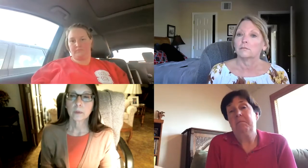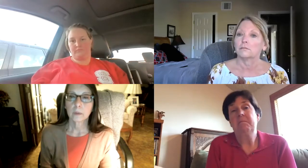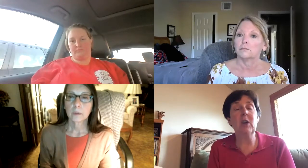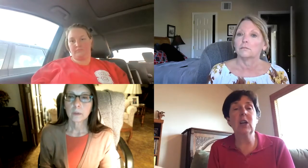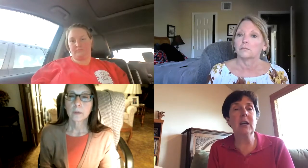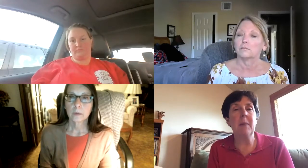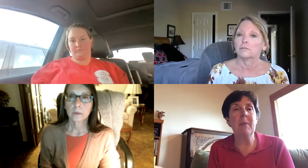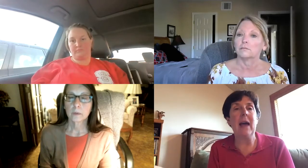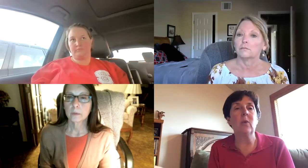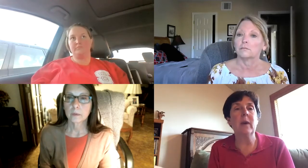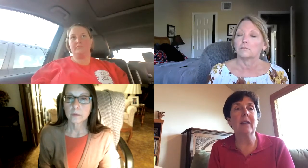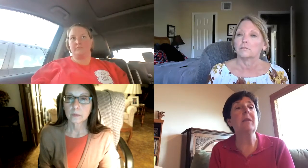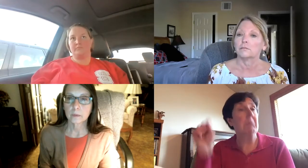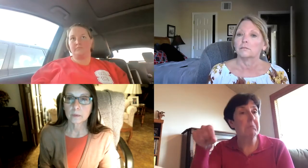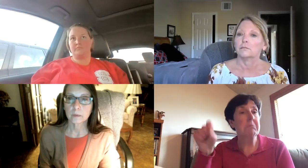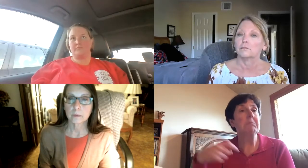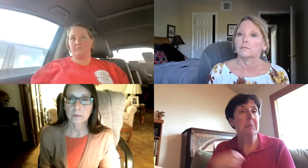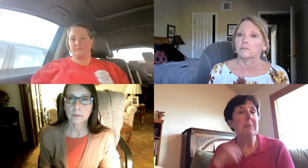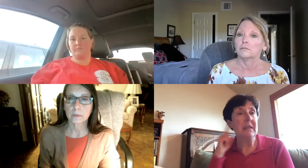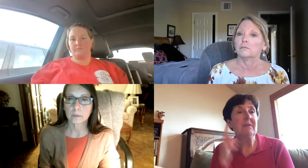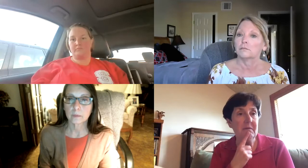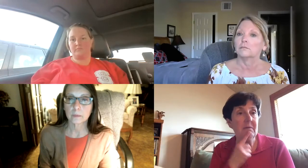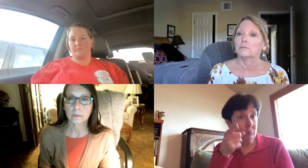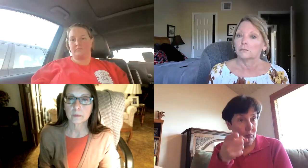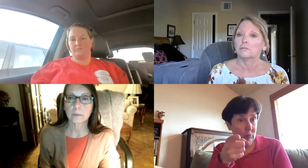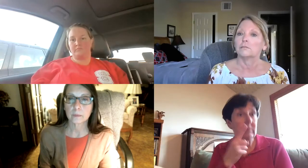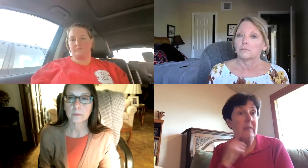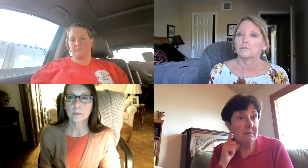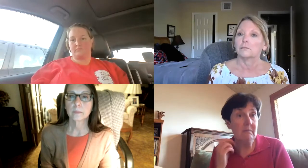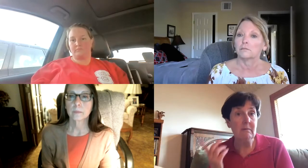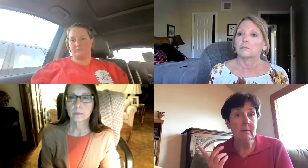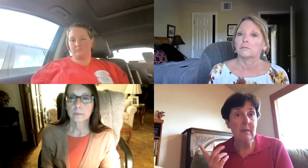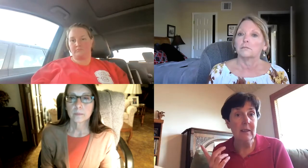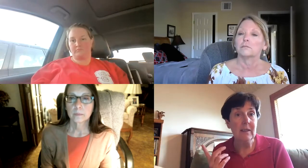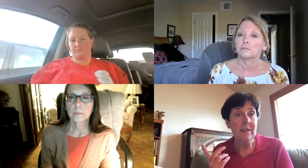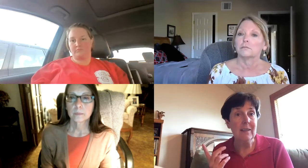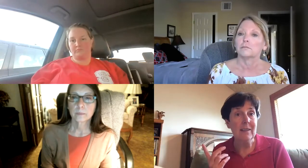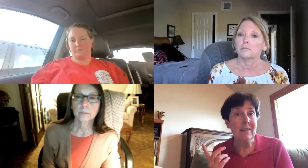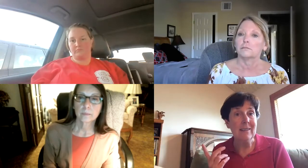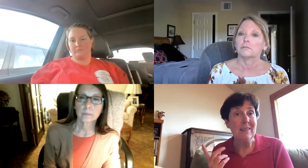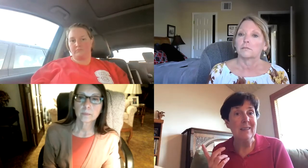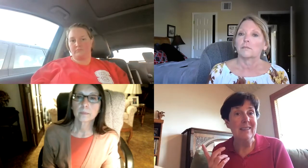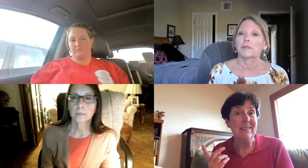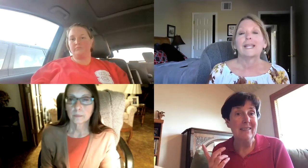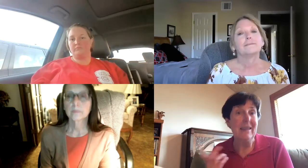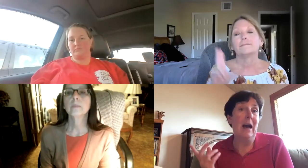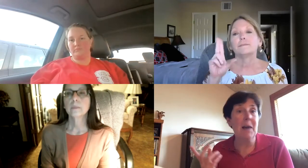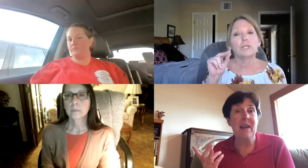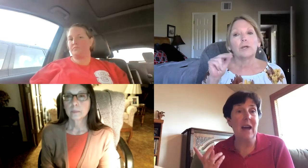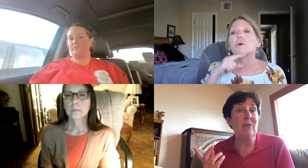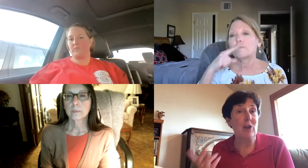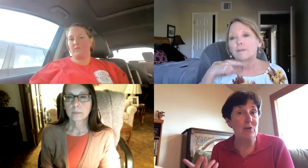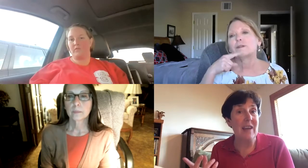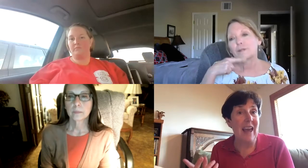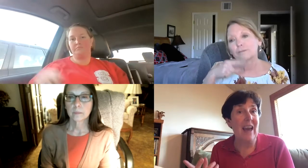yeah, they're going to come back with, yeah, I'm